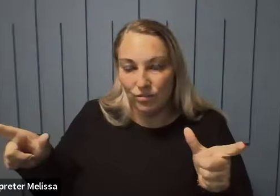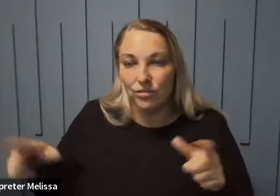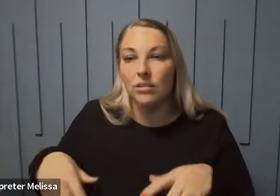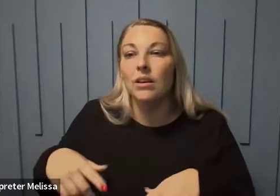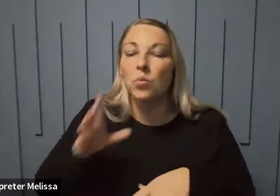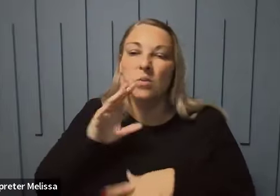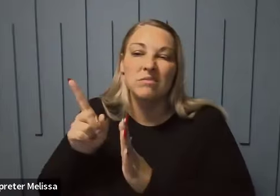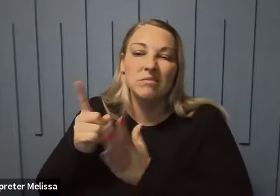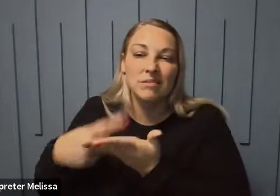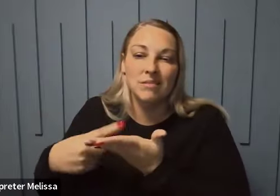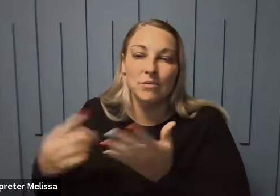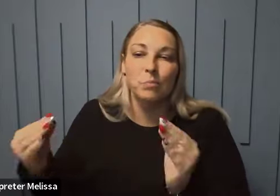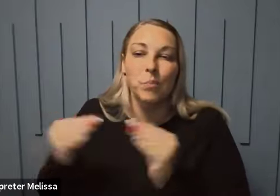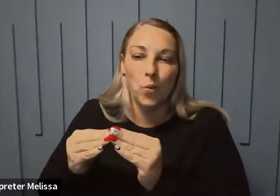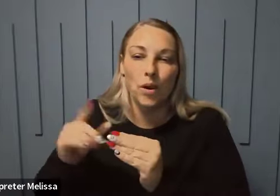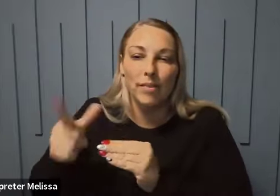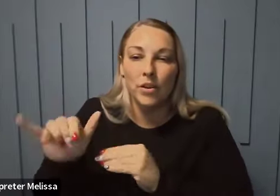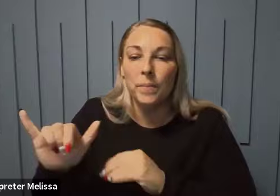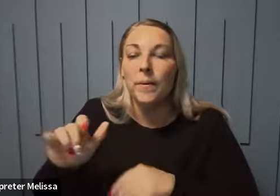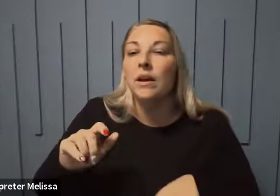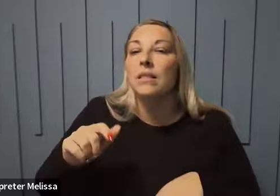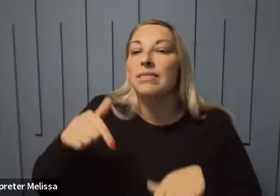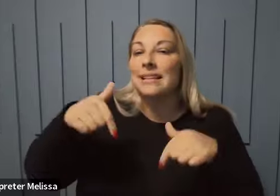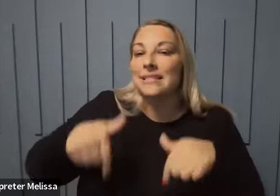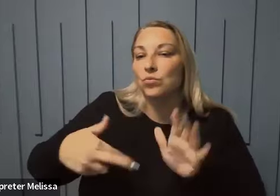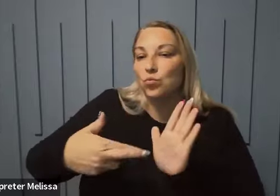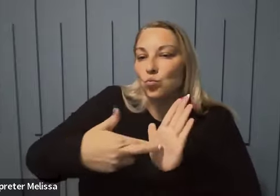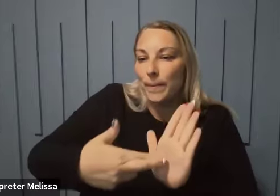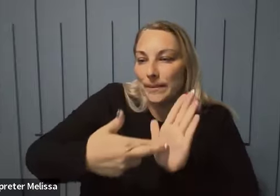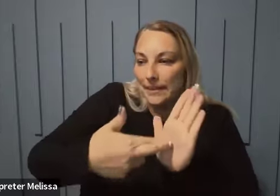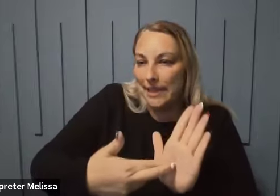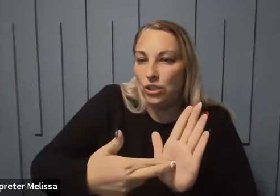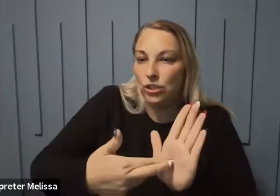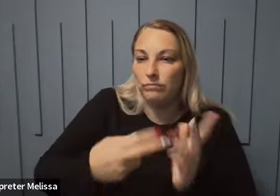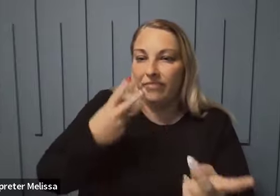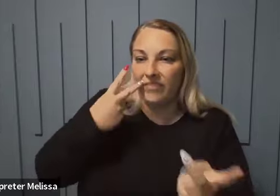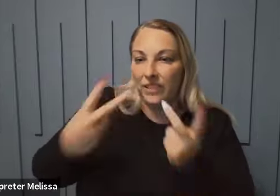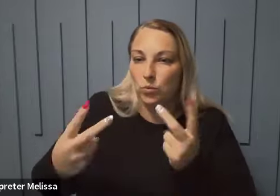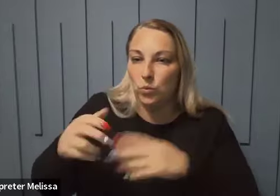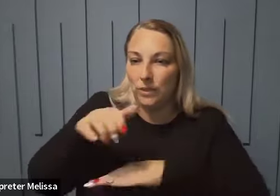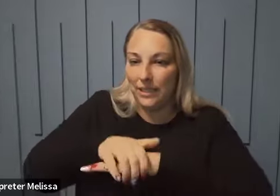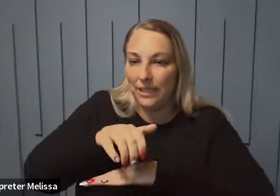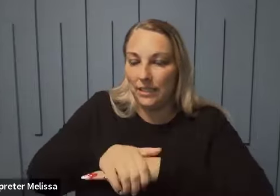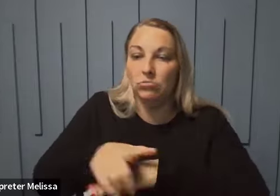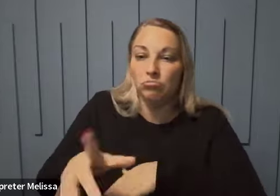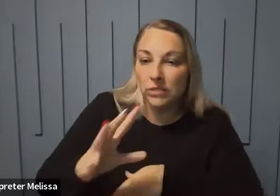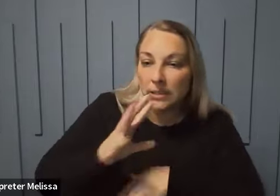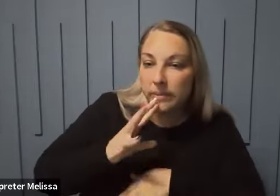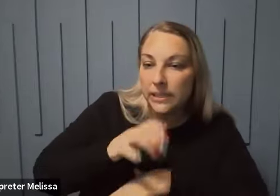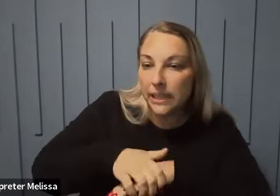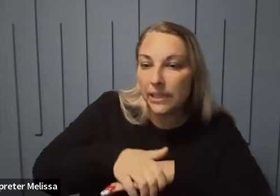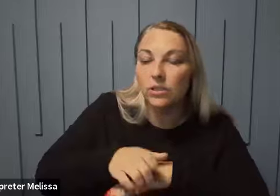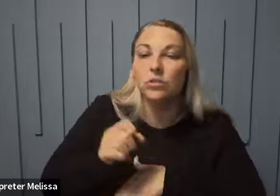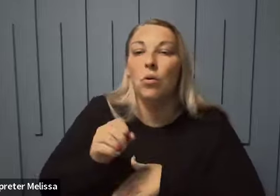it's a representation of English. So like you can speak in English, or